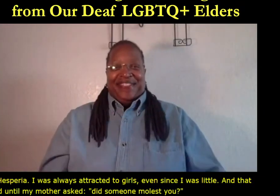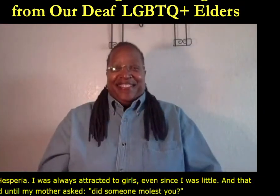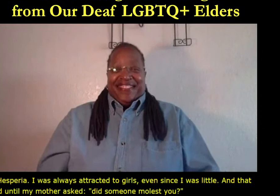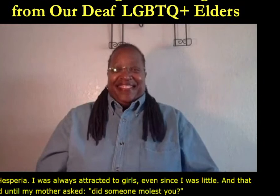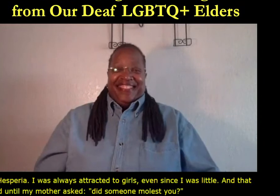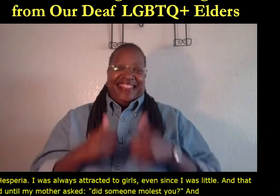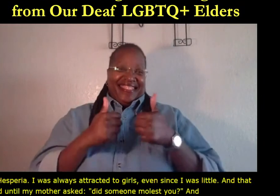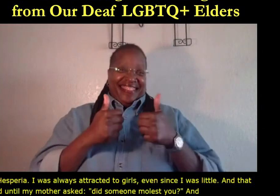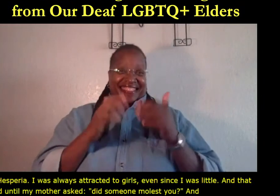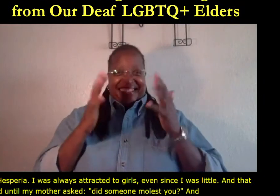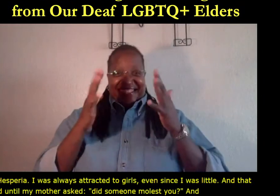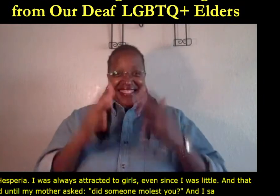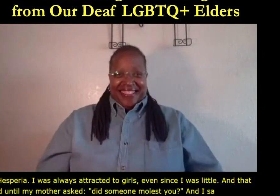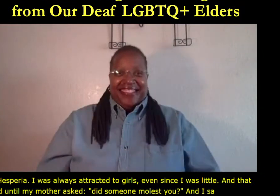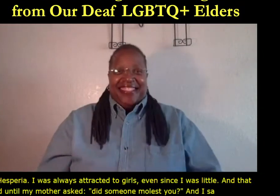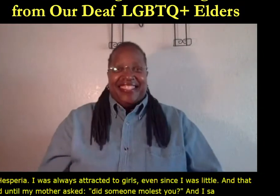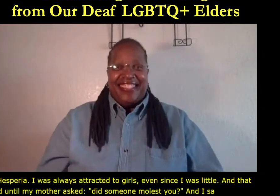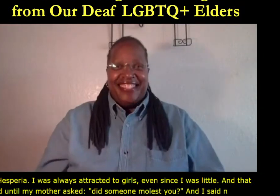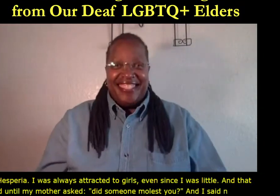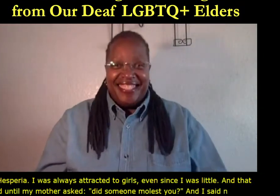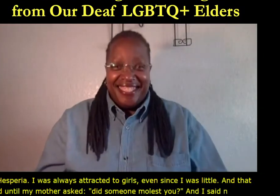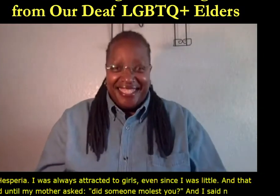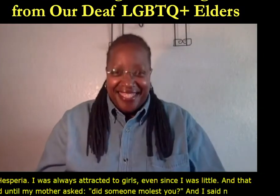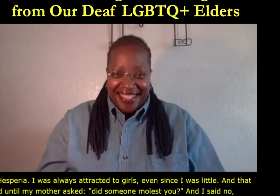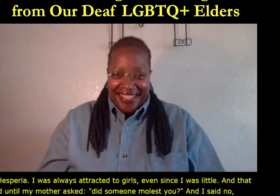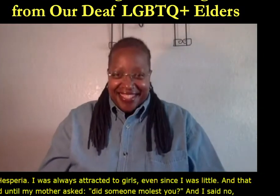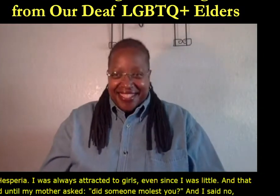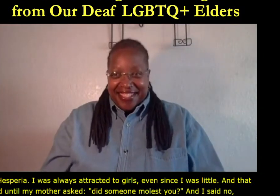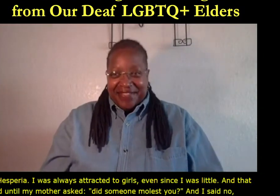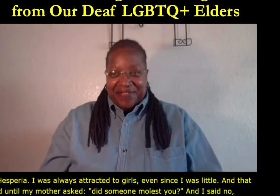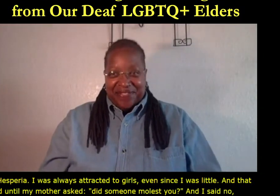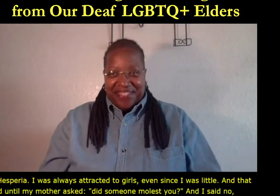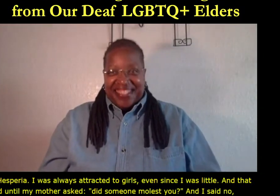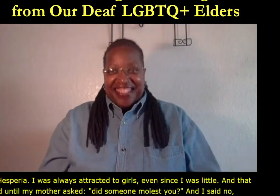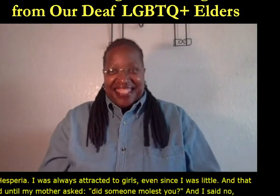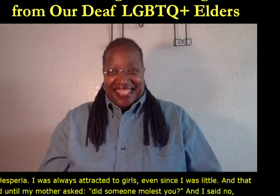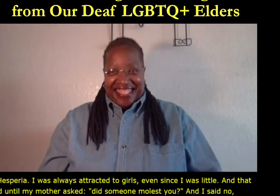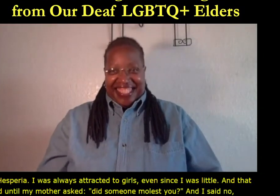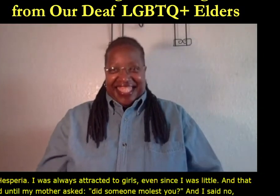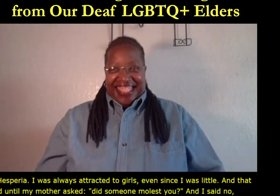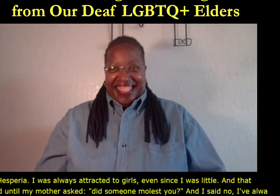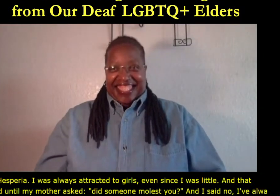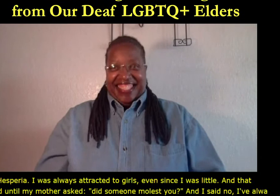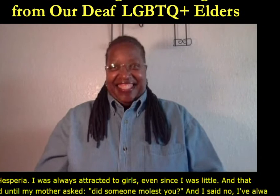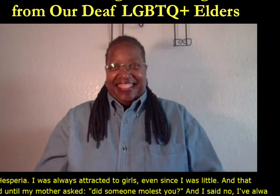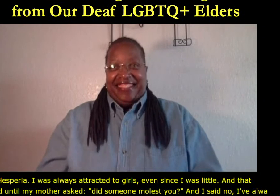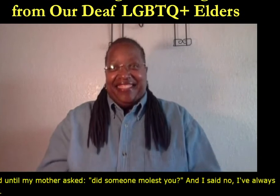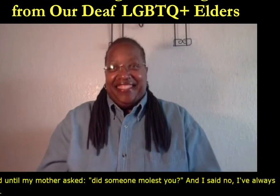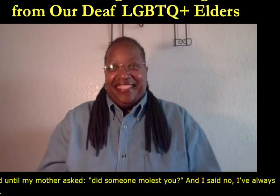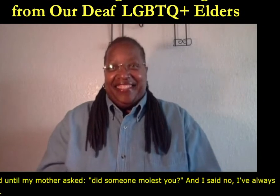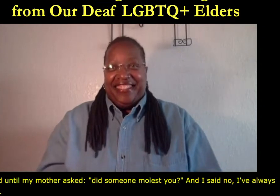is all about great it's awesome thank you so much our next panelist